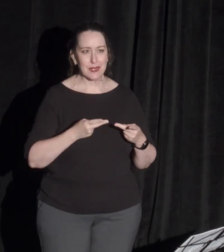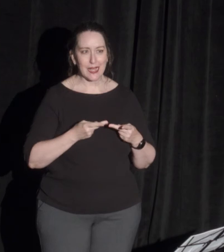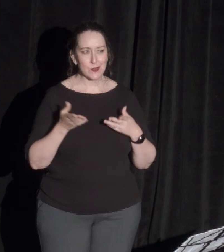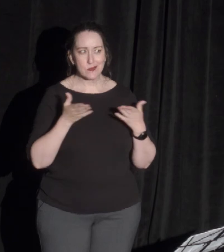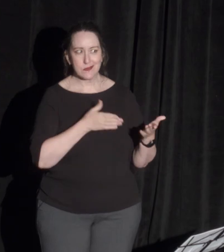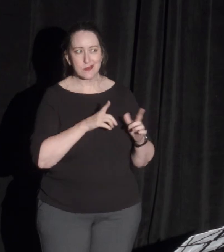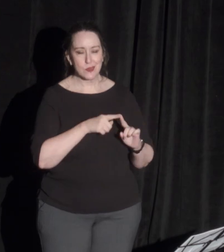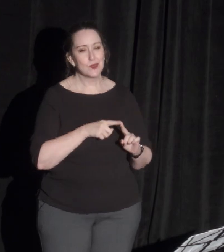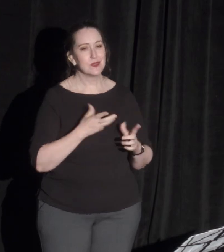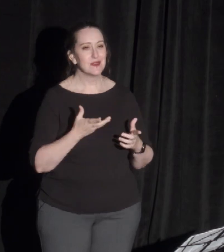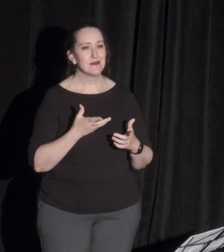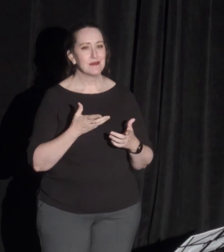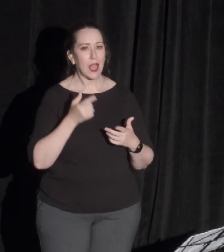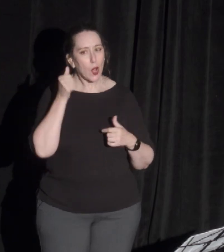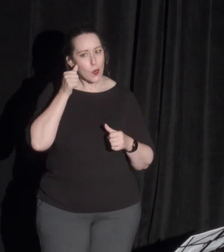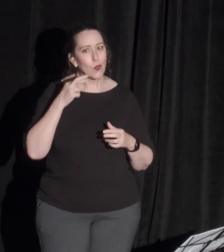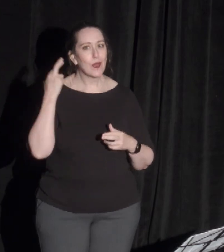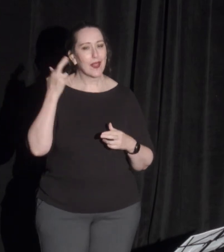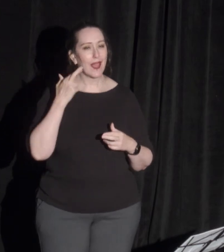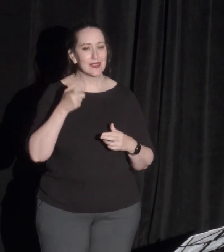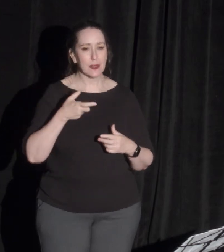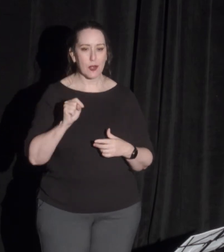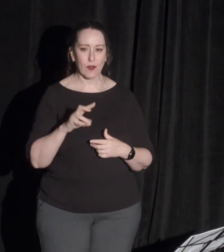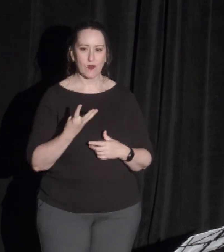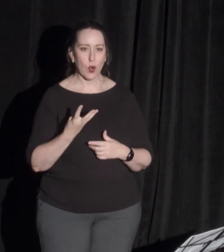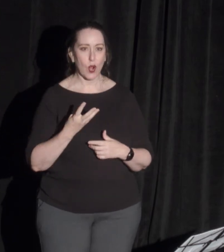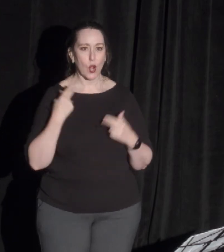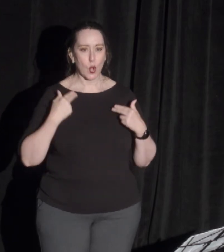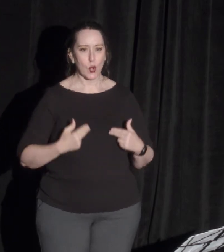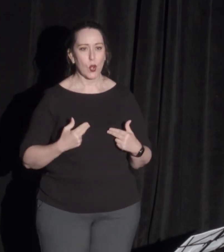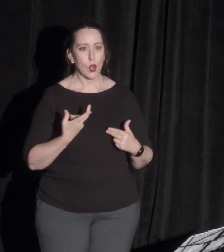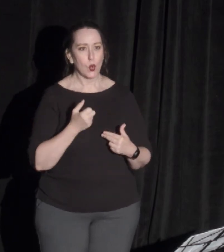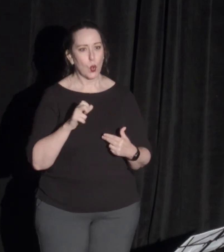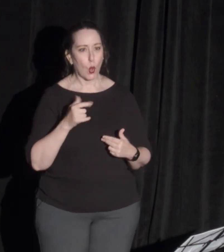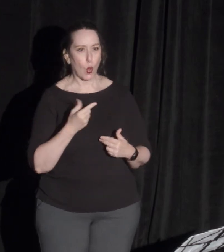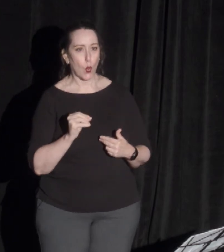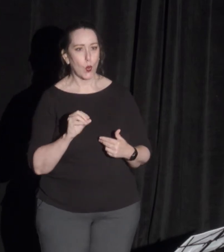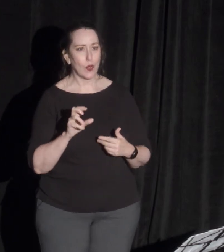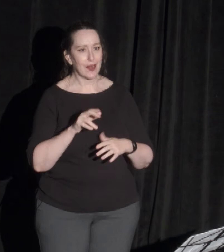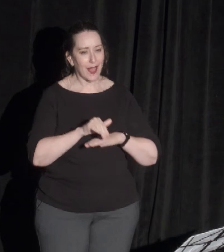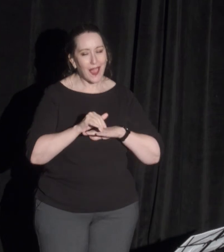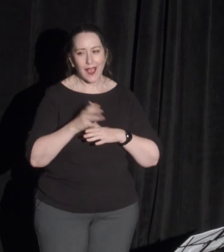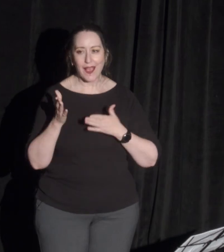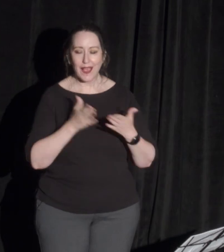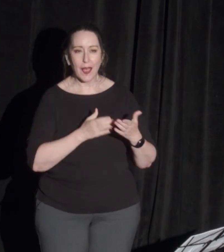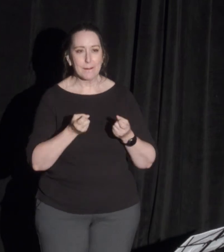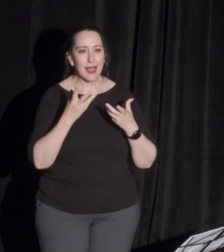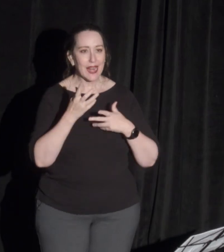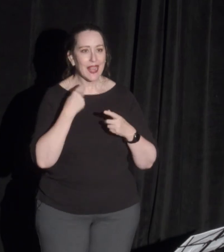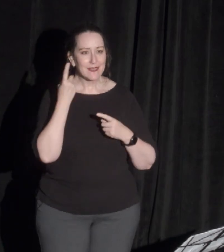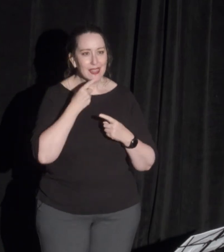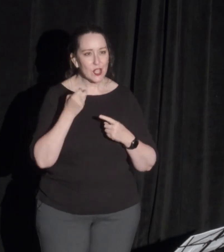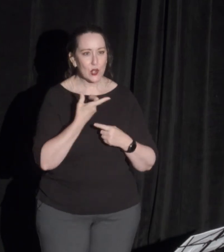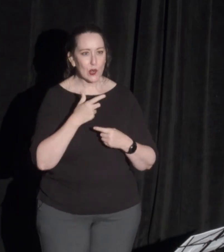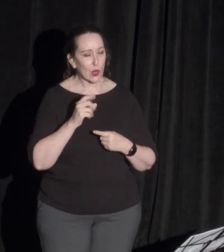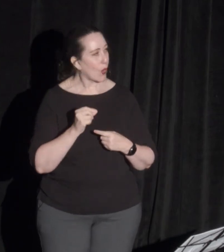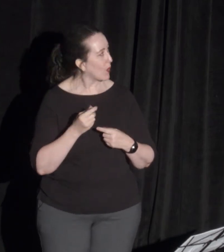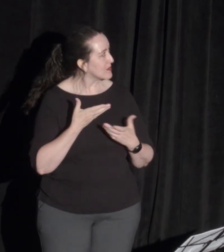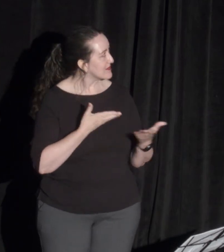then I realized, hey, September 4th is Hugo night. So I thought, why don't I take Many Faces to the Hugo? So here he is. Say